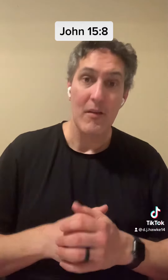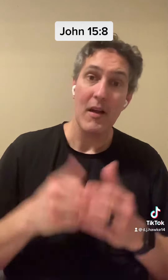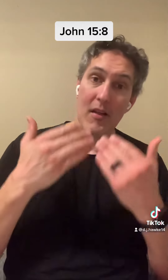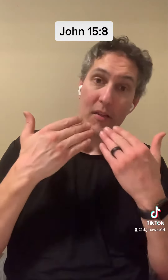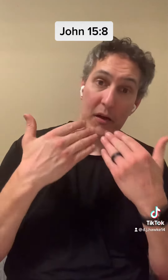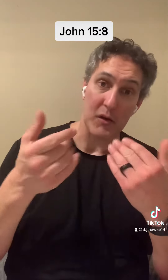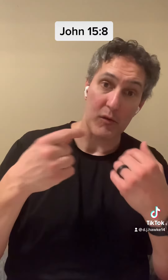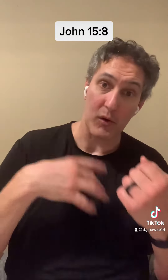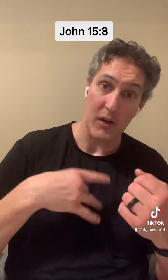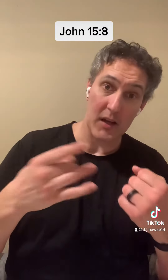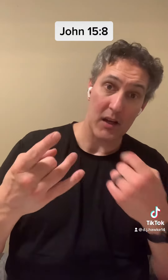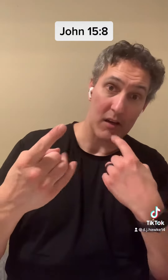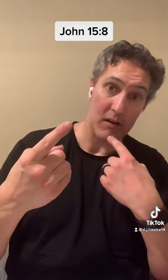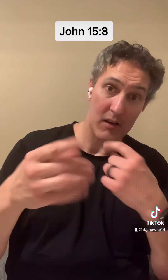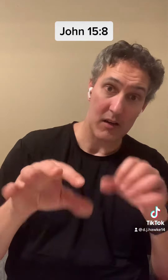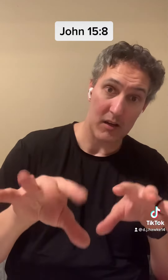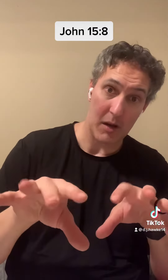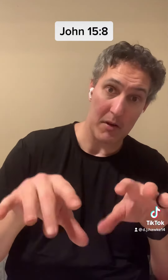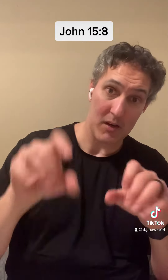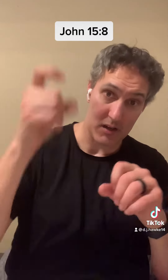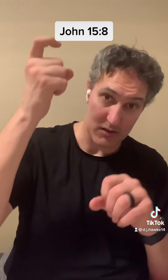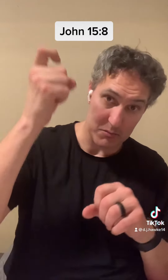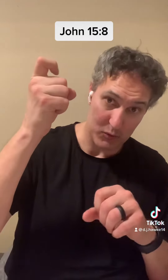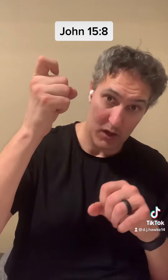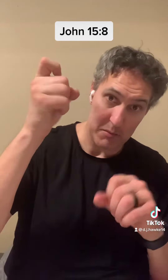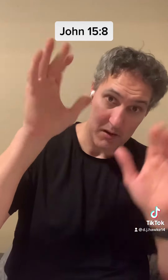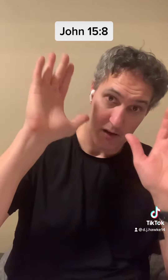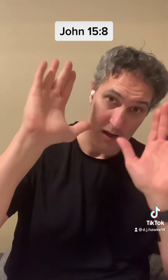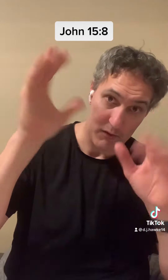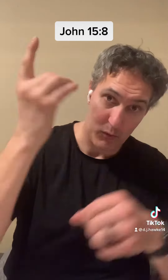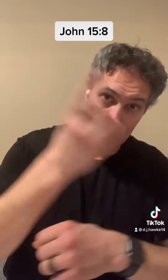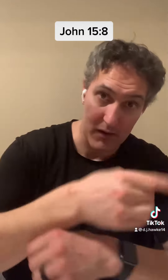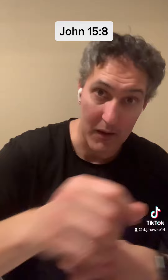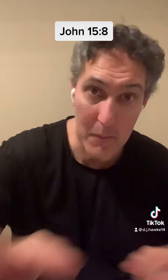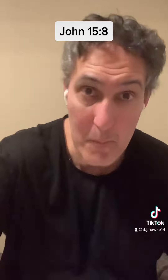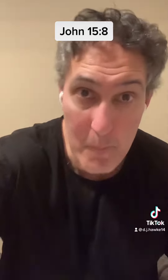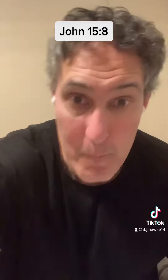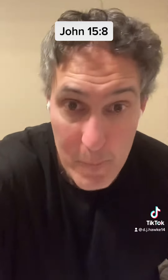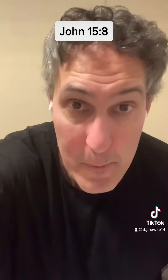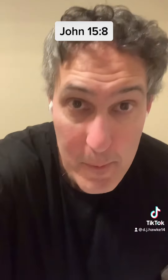Thank you for liking, commenting, subscribing, and have a great day.